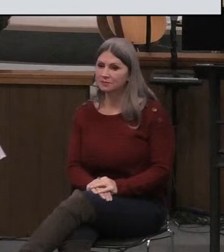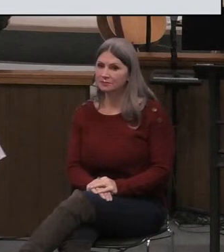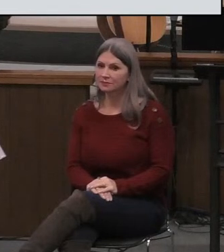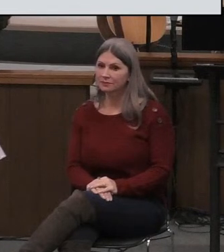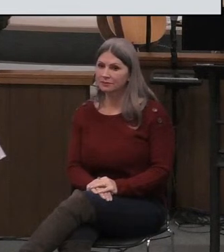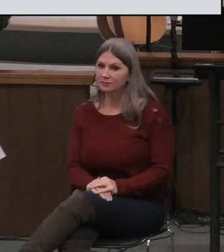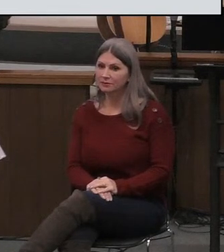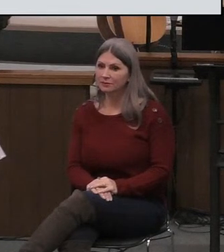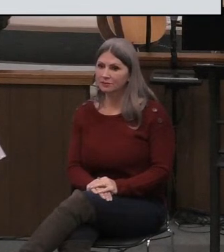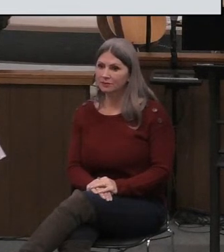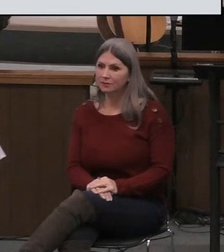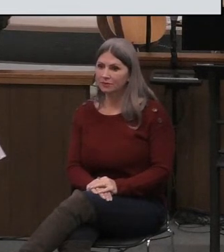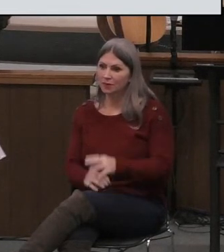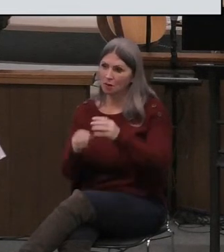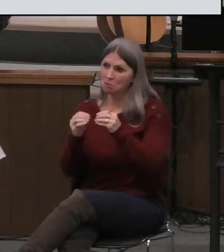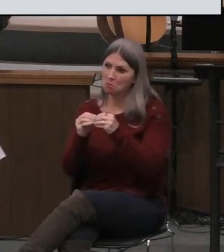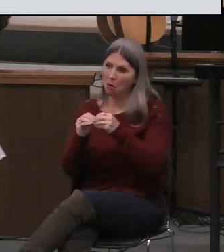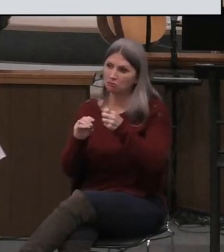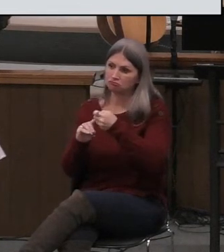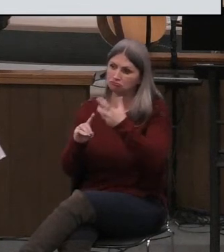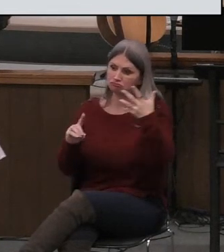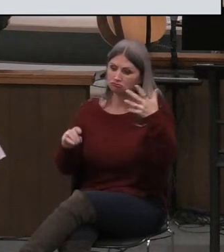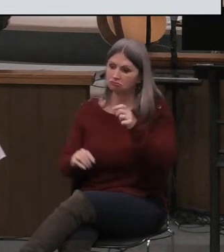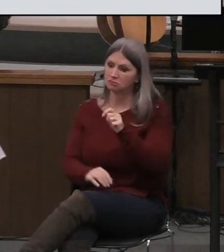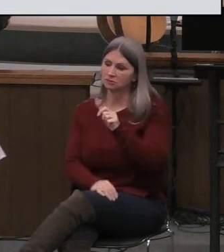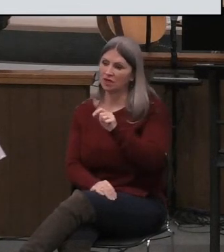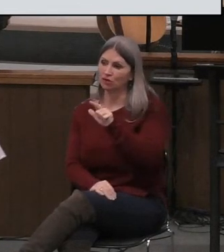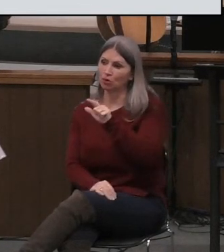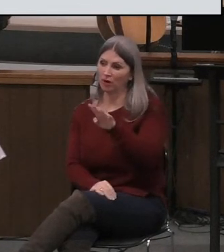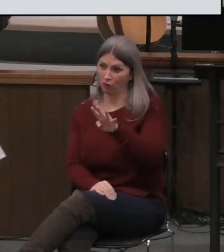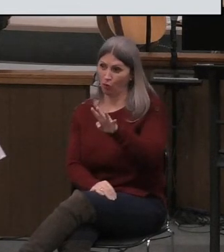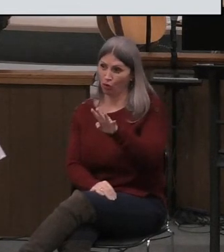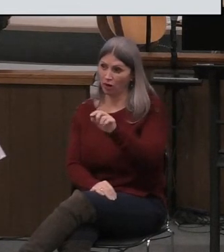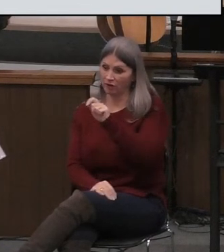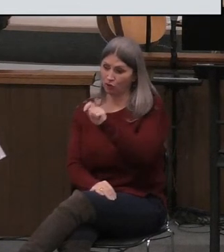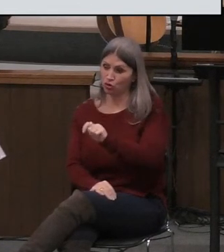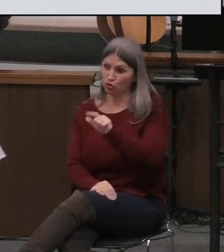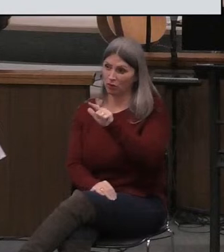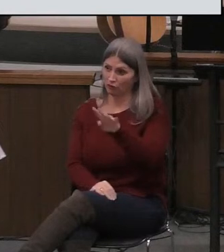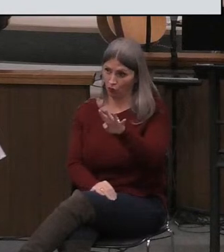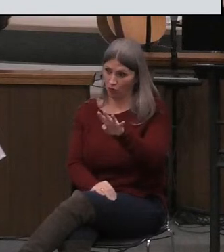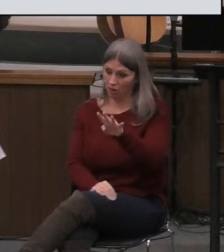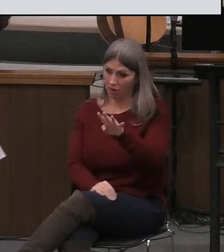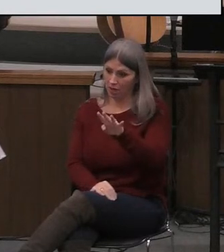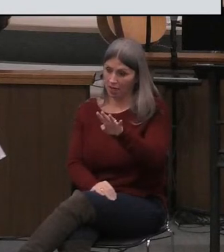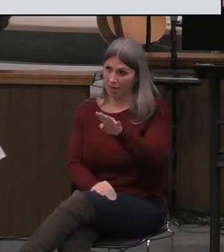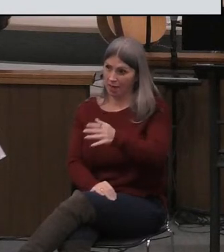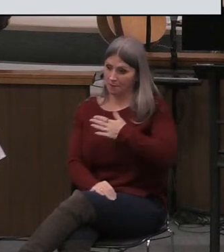Let's talk a little bit more about this. In verse 24, now I rejoice in my sufferings.